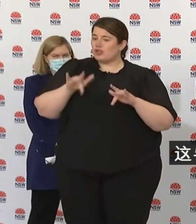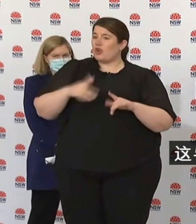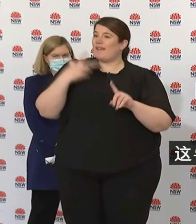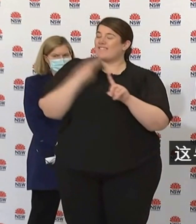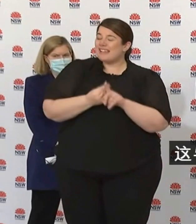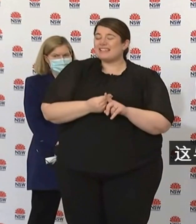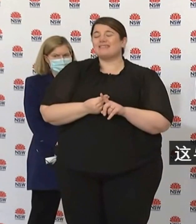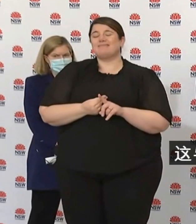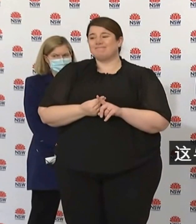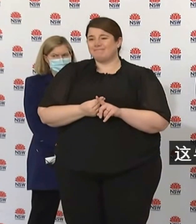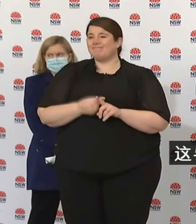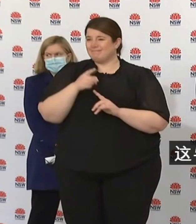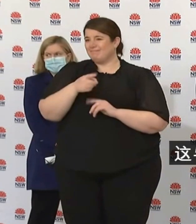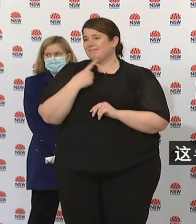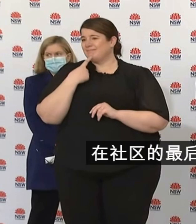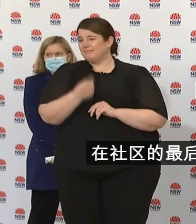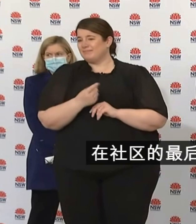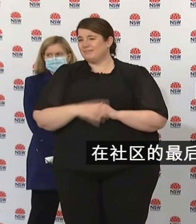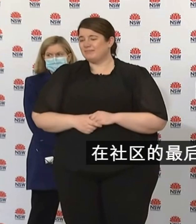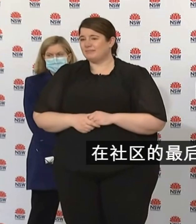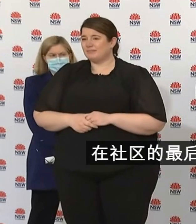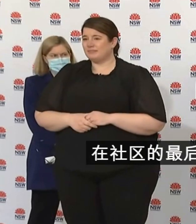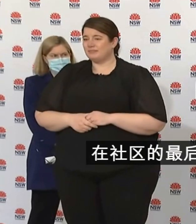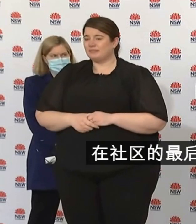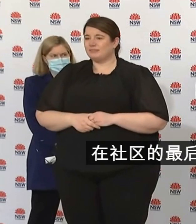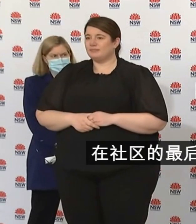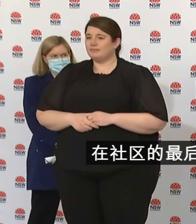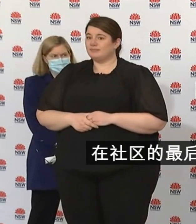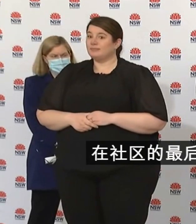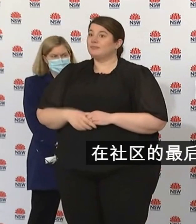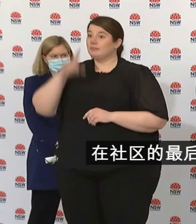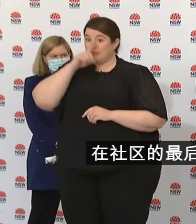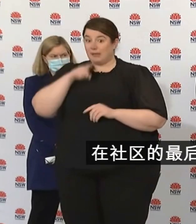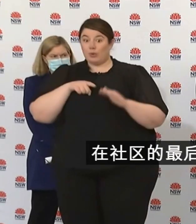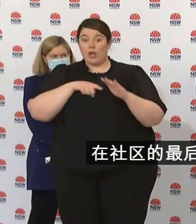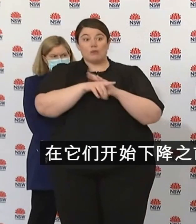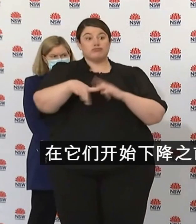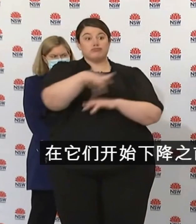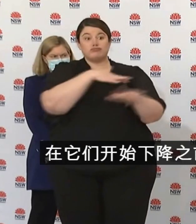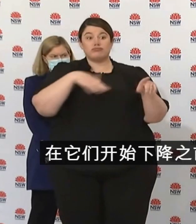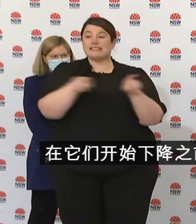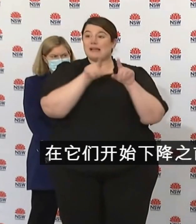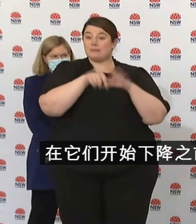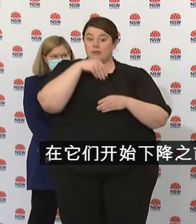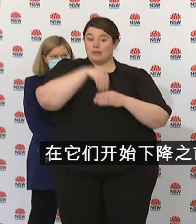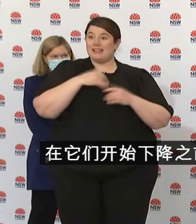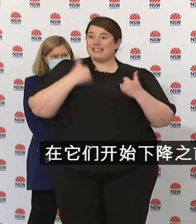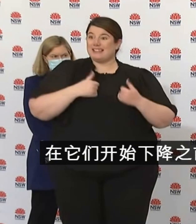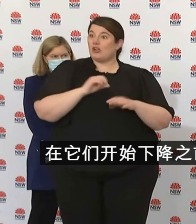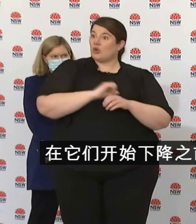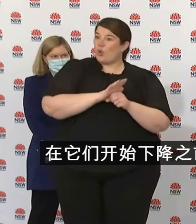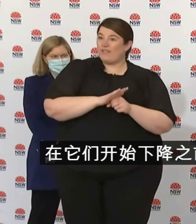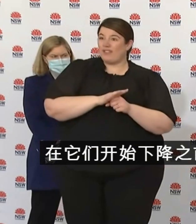like it is, with the number of infectious people in the last few days in the community, it's likely case numbers will continue to rise before they start coming